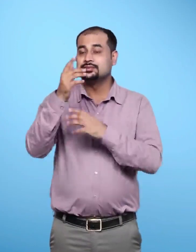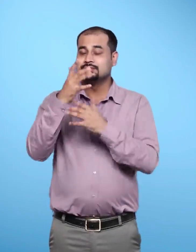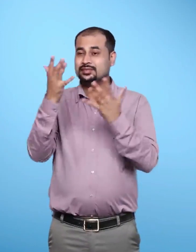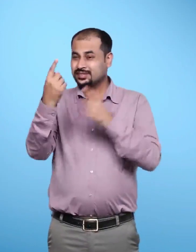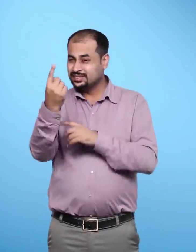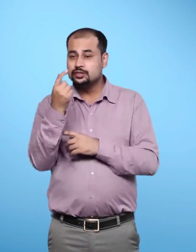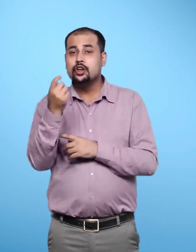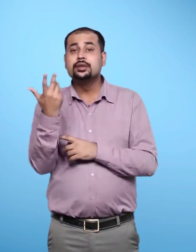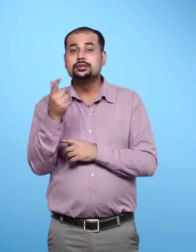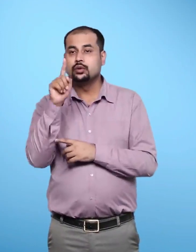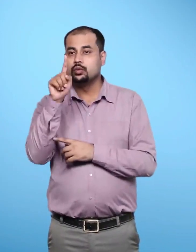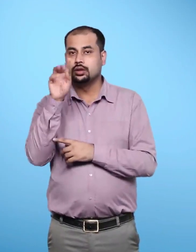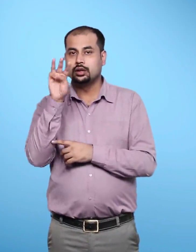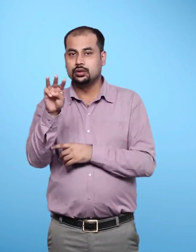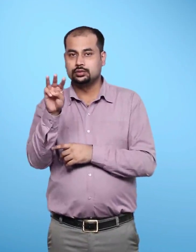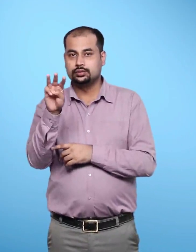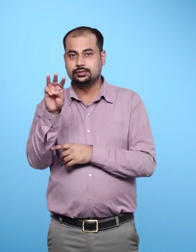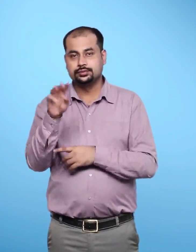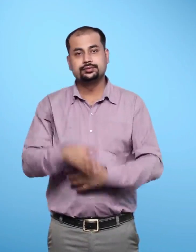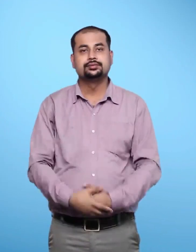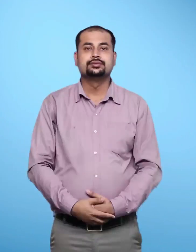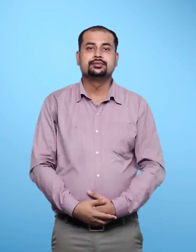Price of each Rs 1,000.